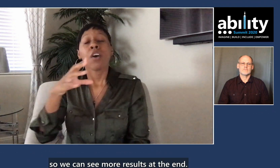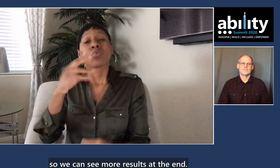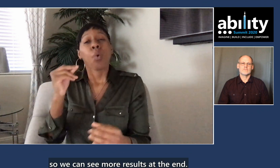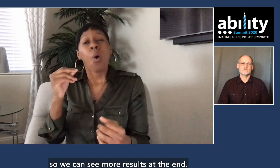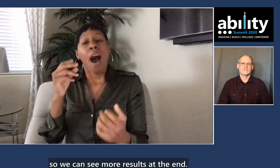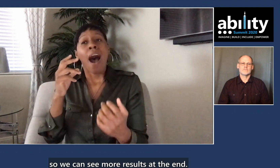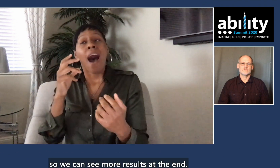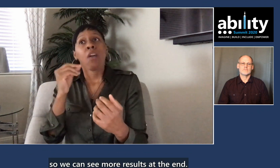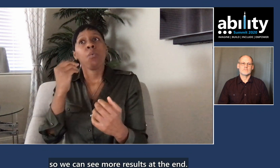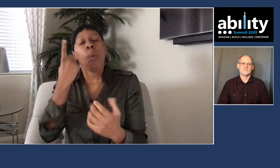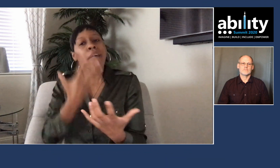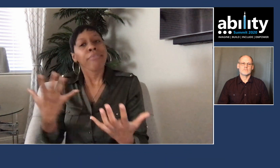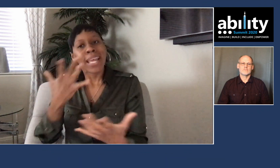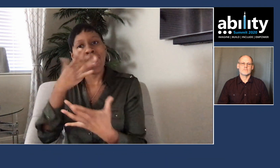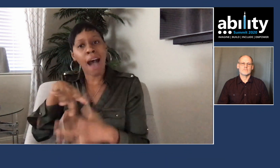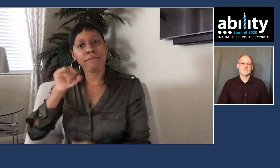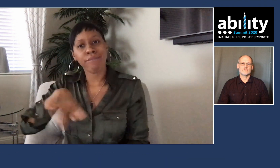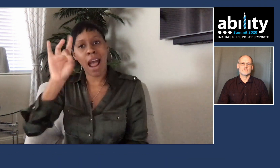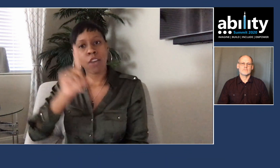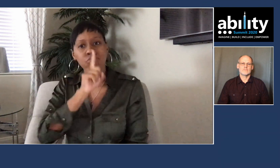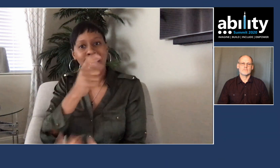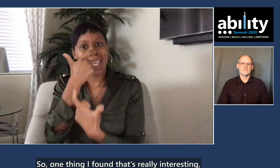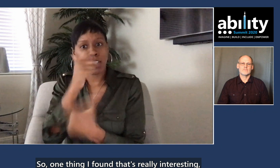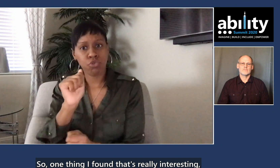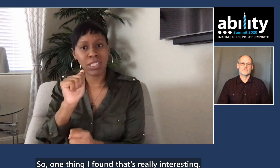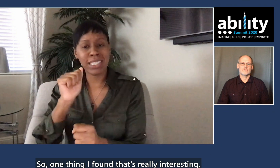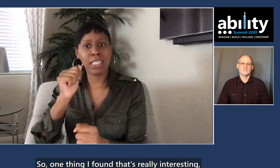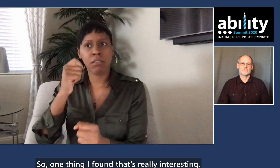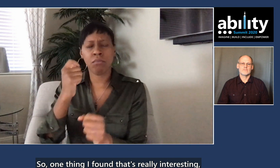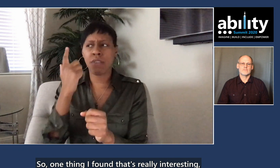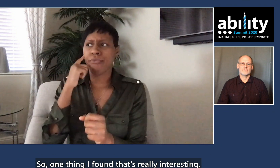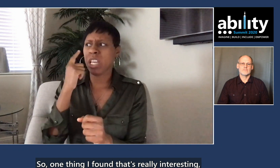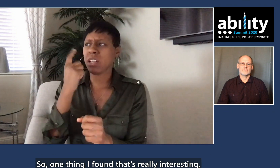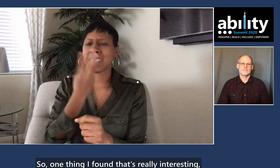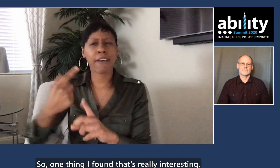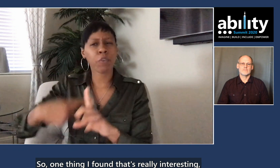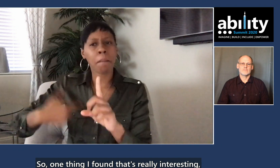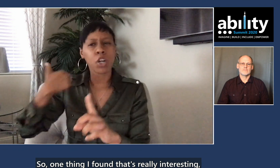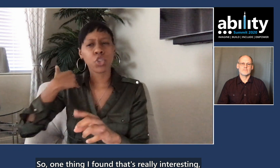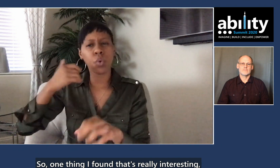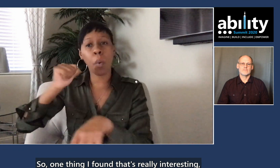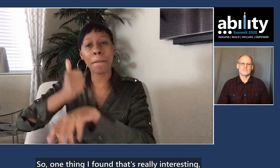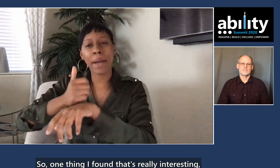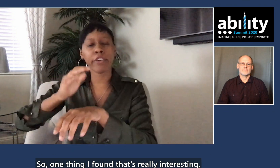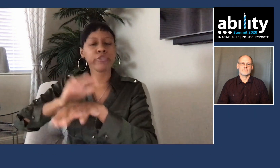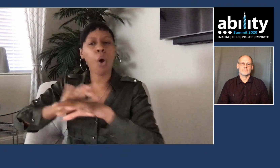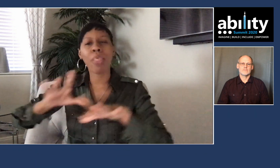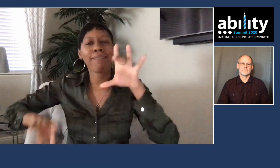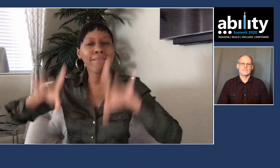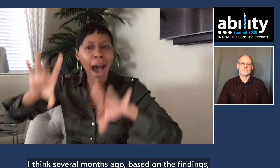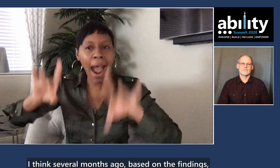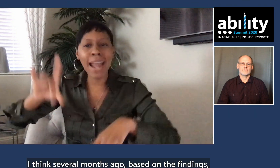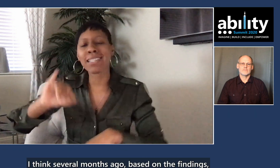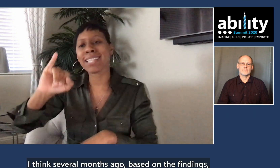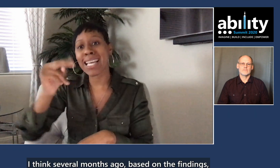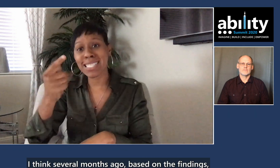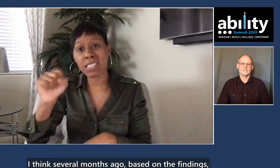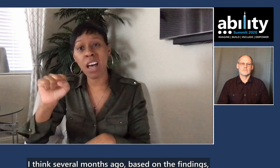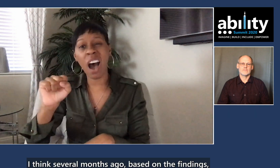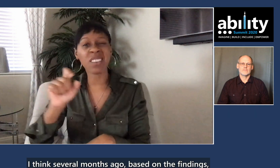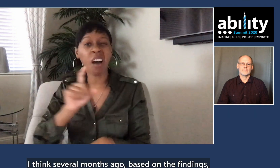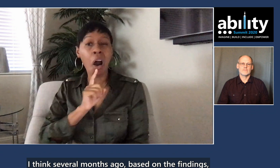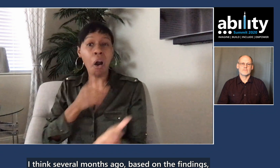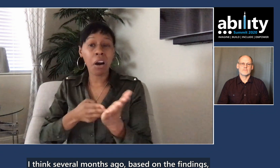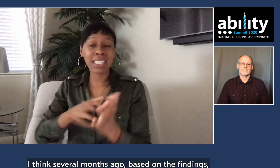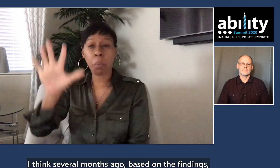at the end. So one thing I found that's really interesting, I think several months ago, based on